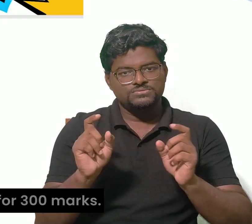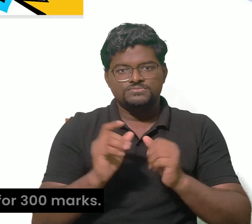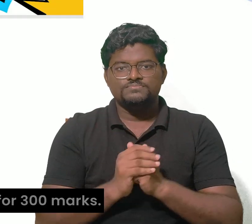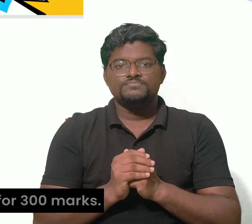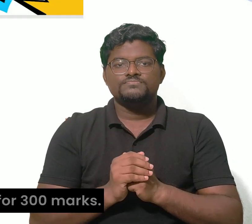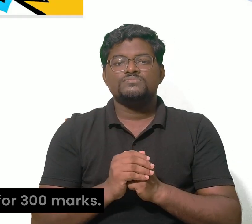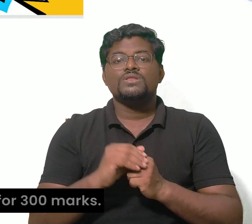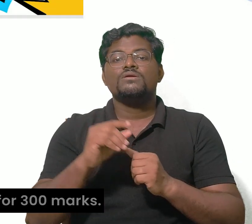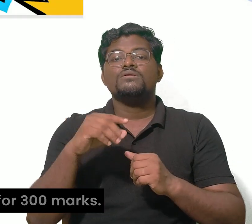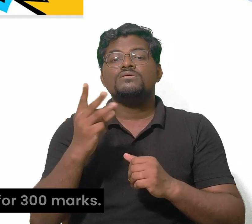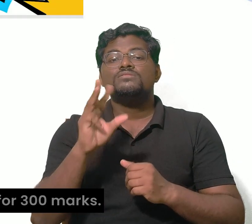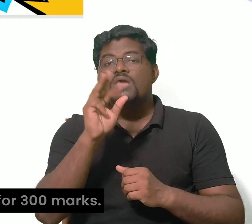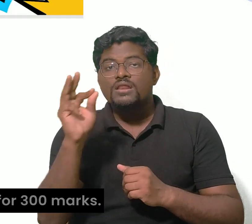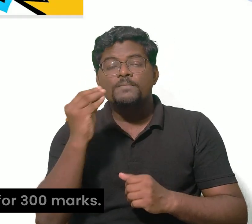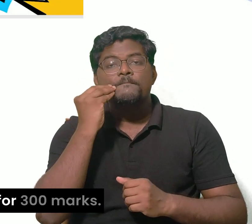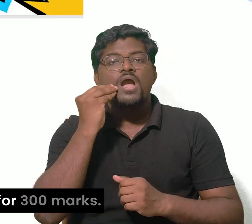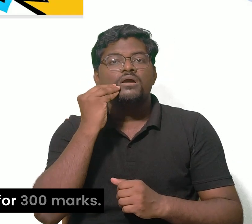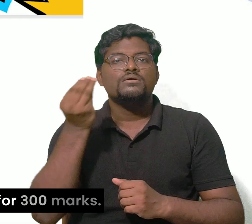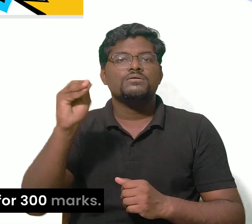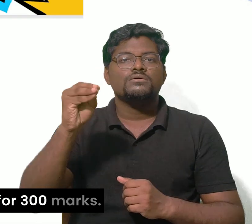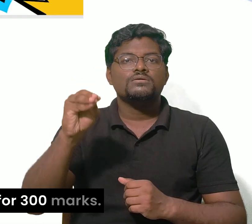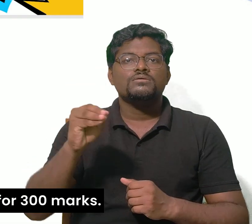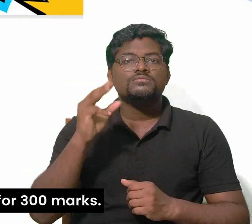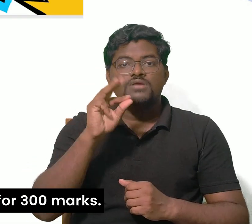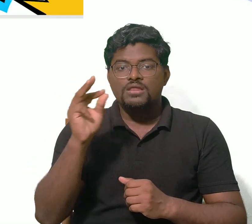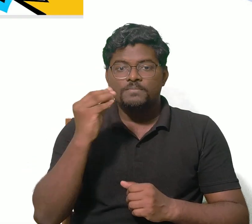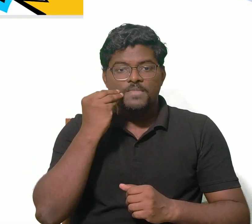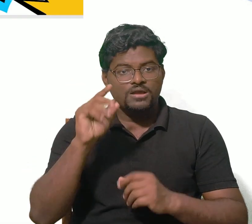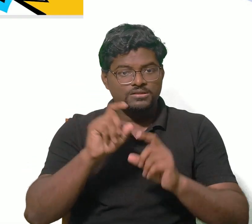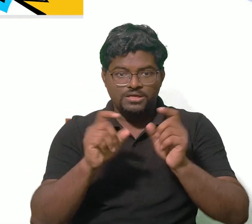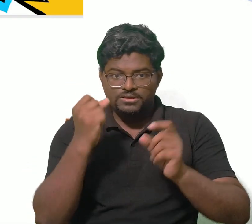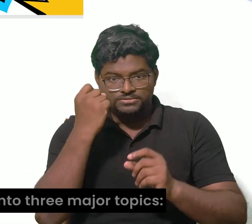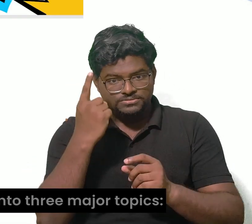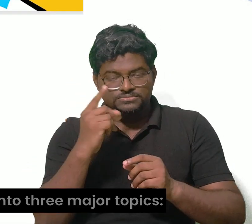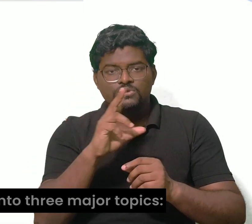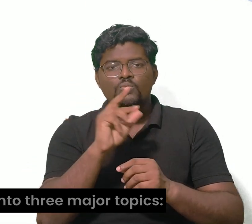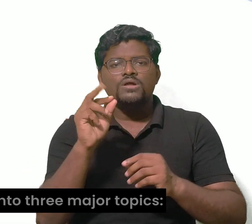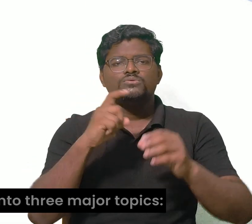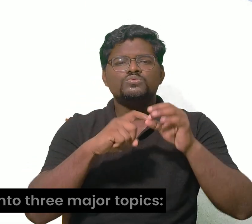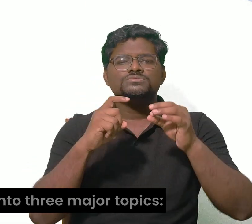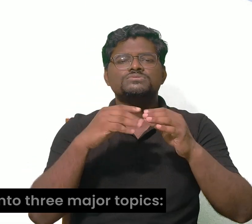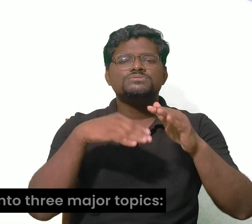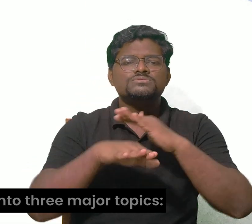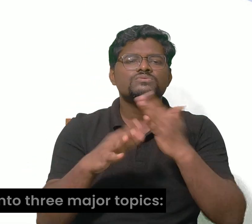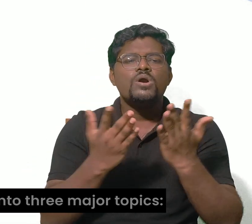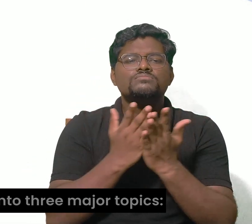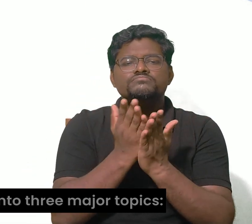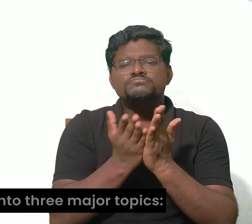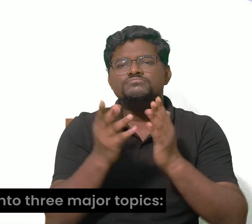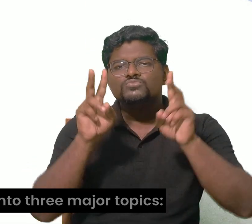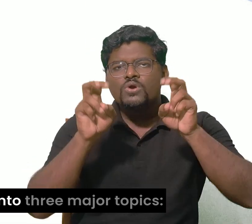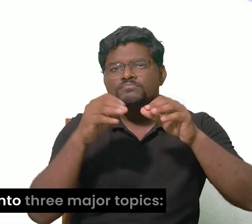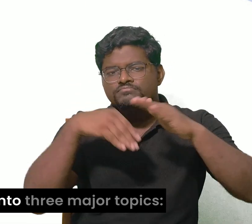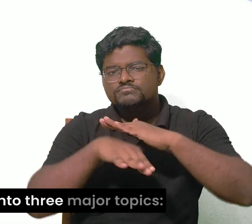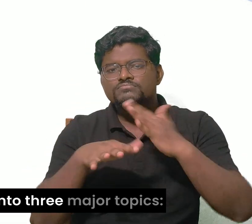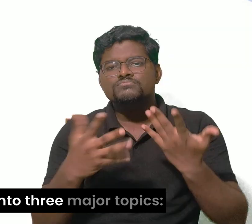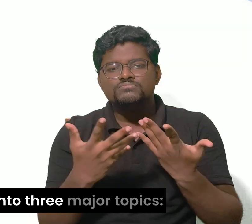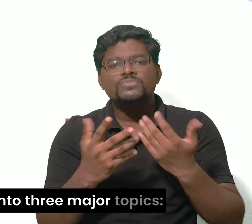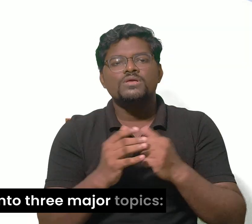200 questions for 300 marks, right? This 200 question segregated as three major